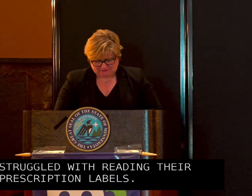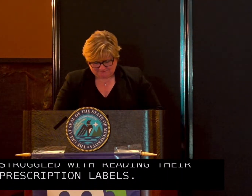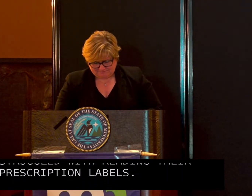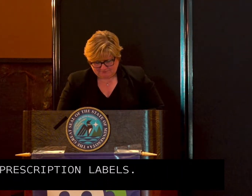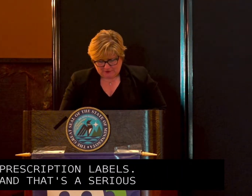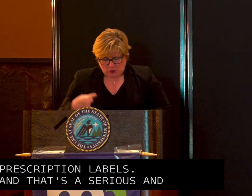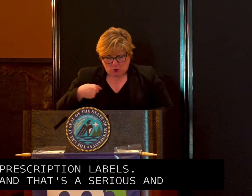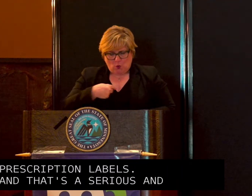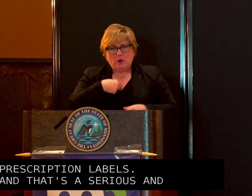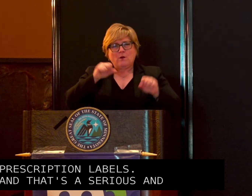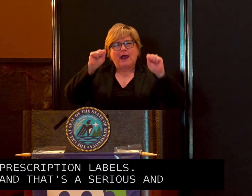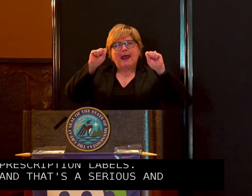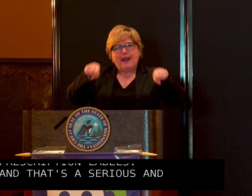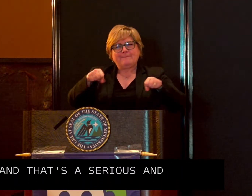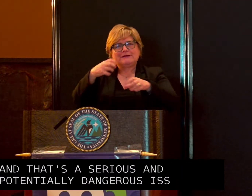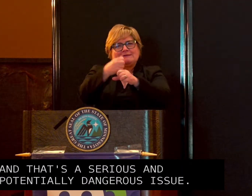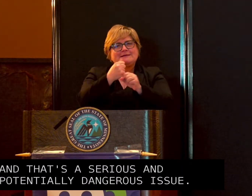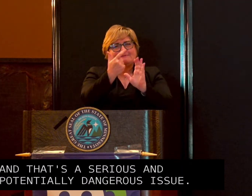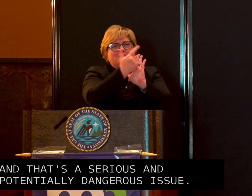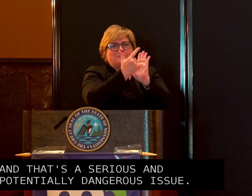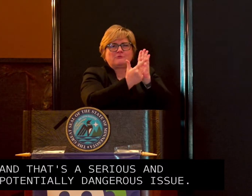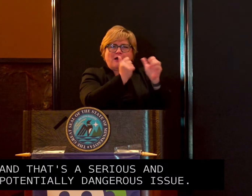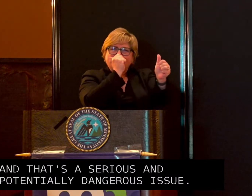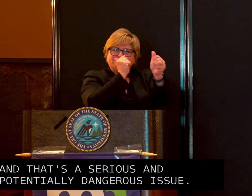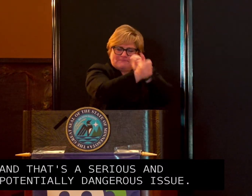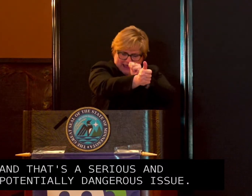potentially dangerous issue.